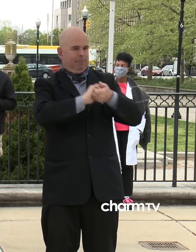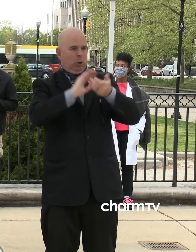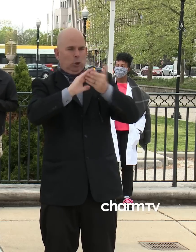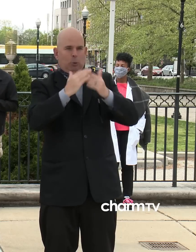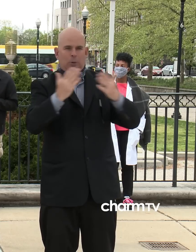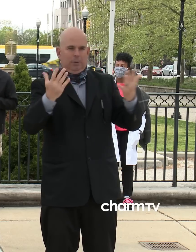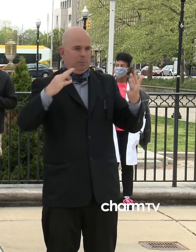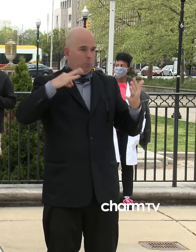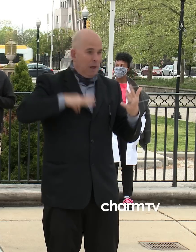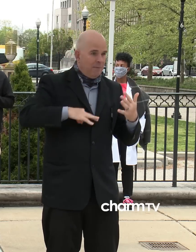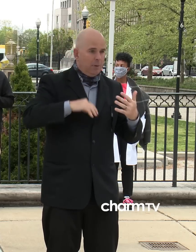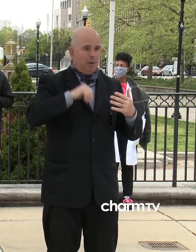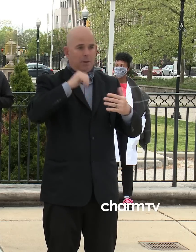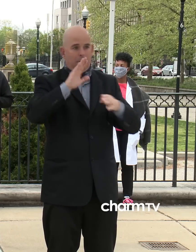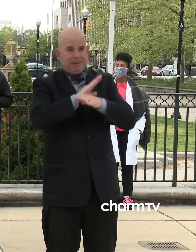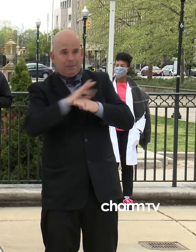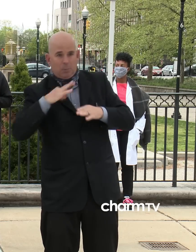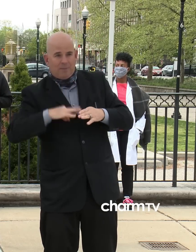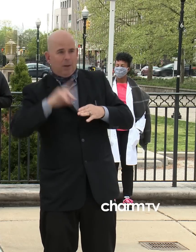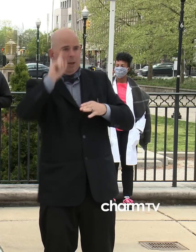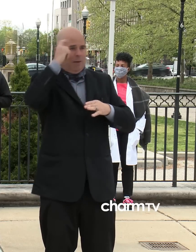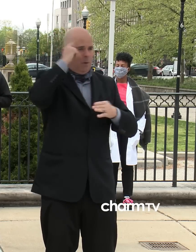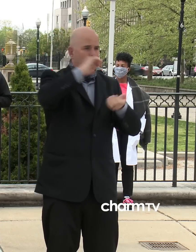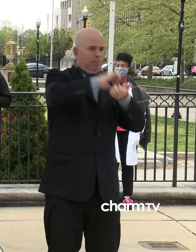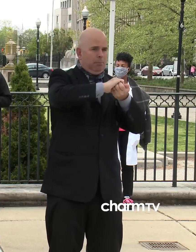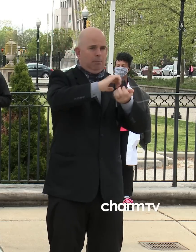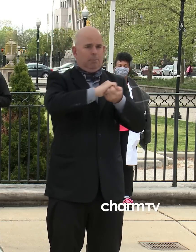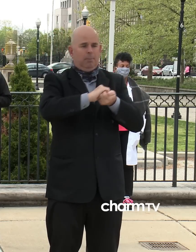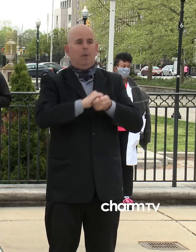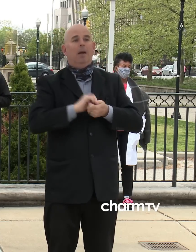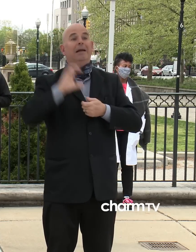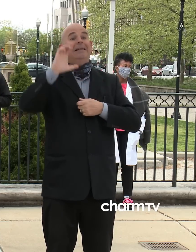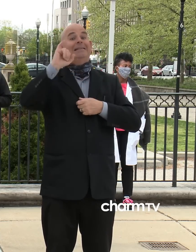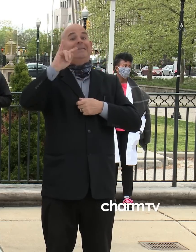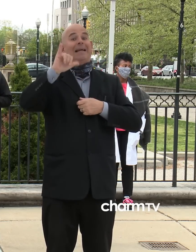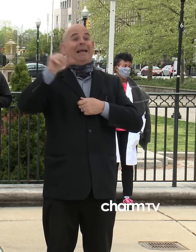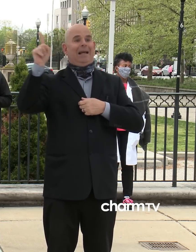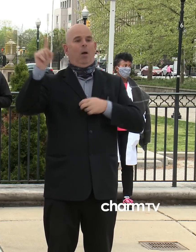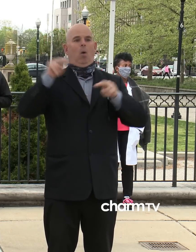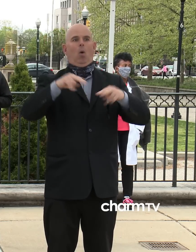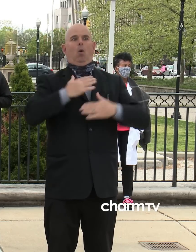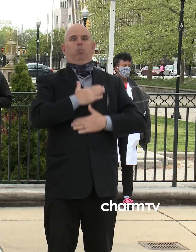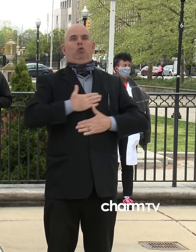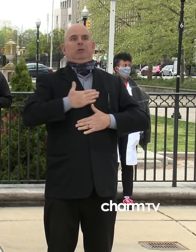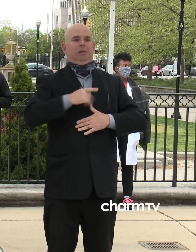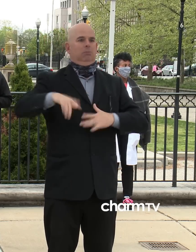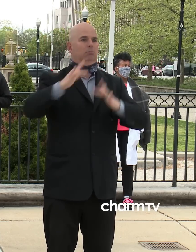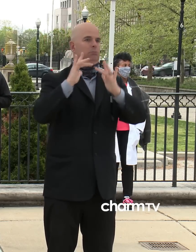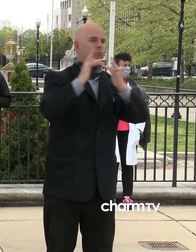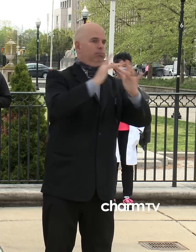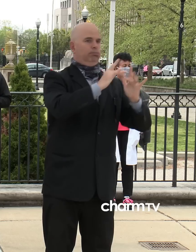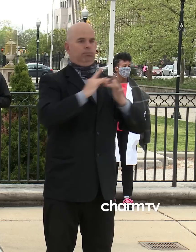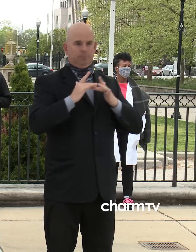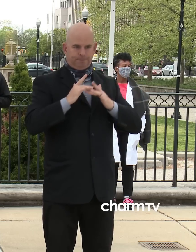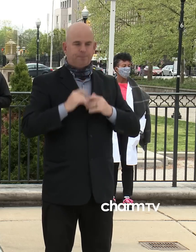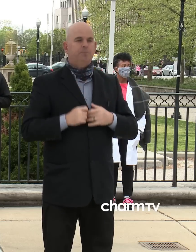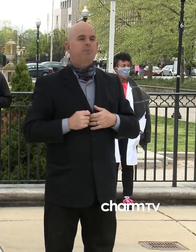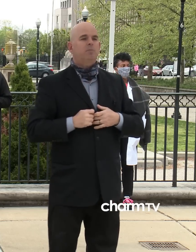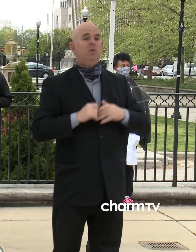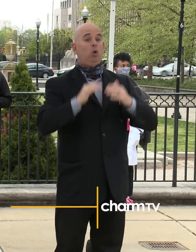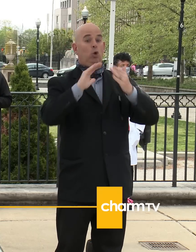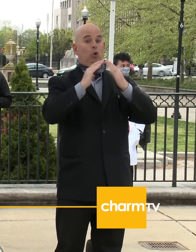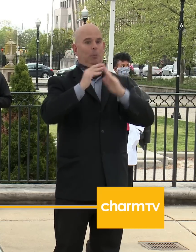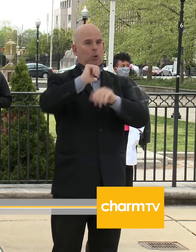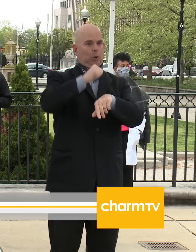business, and government partners. The city's vast network of community-based programs and assets, and